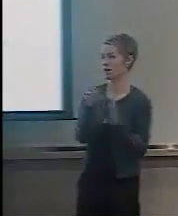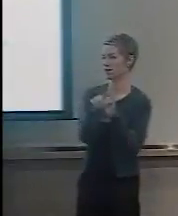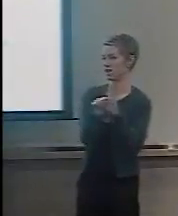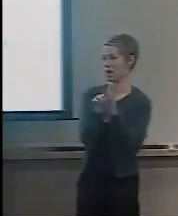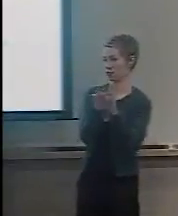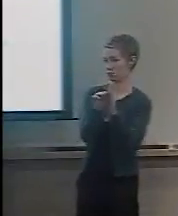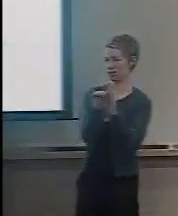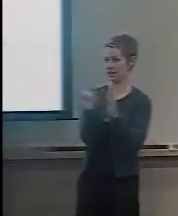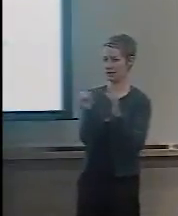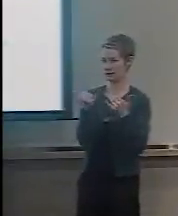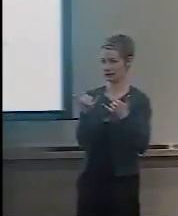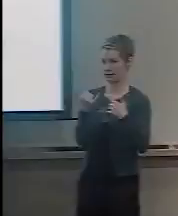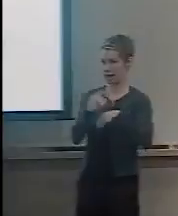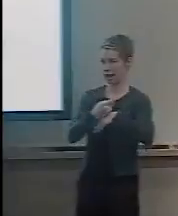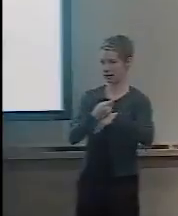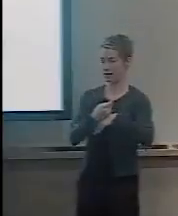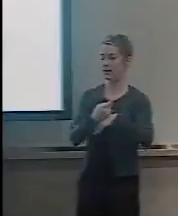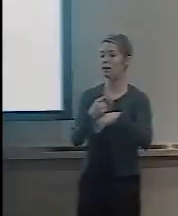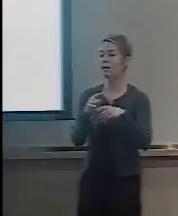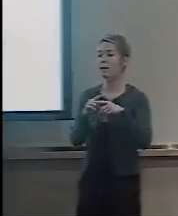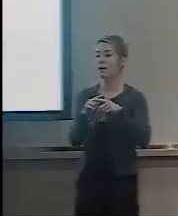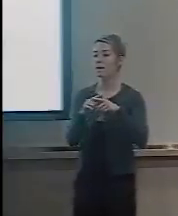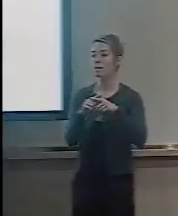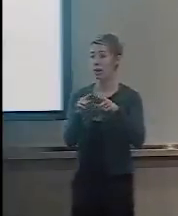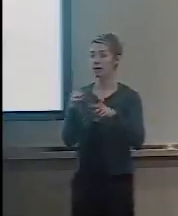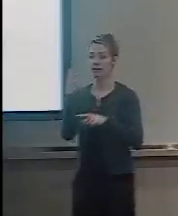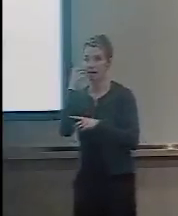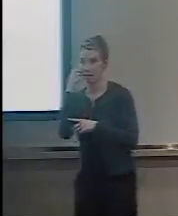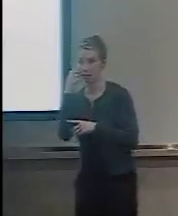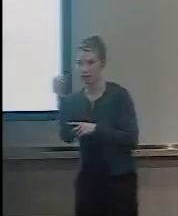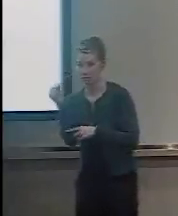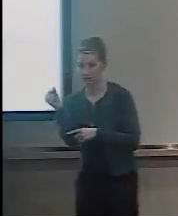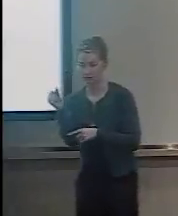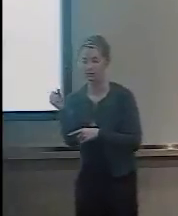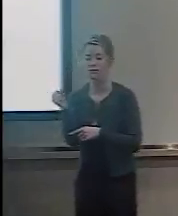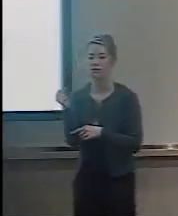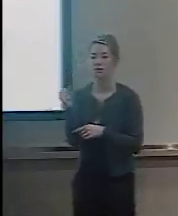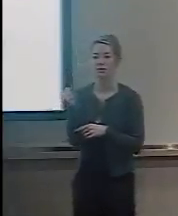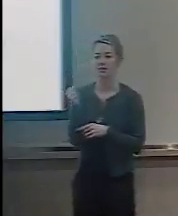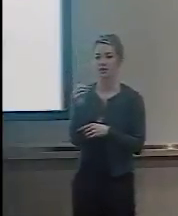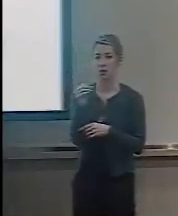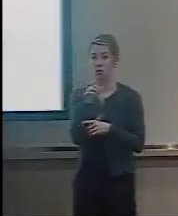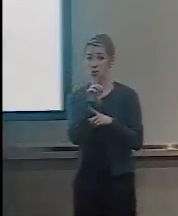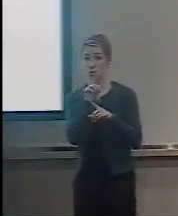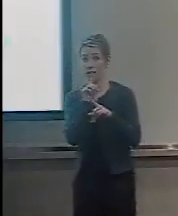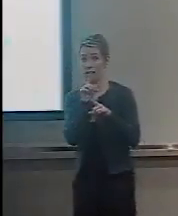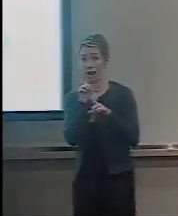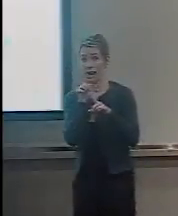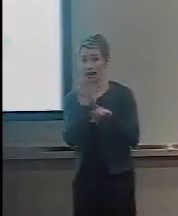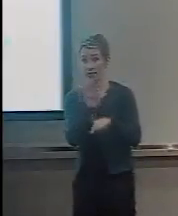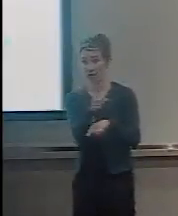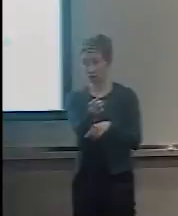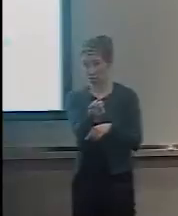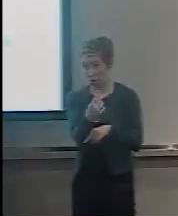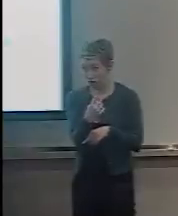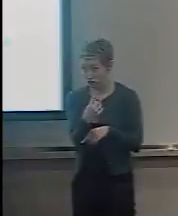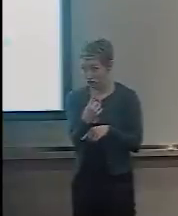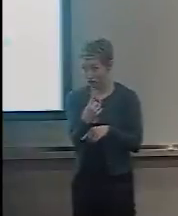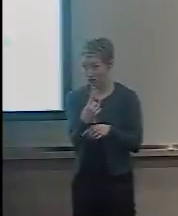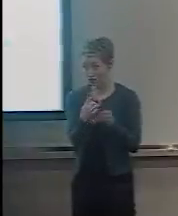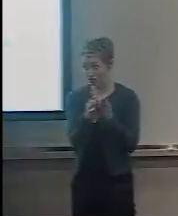just like it's done now, but not on the cell phone yet. So to answer your question